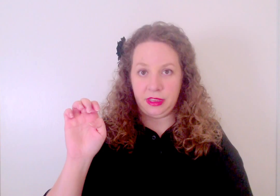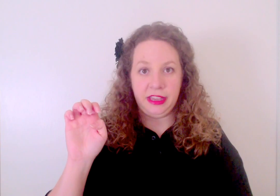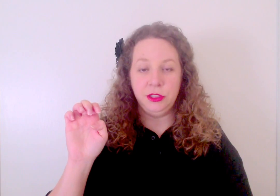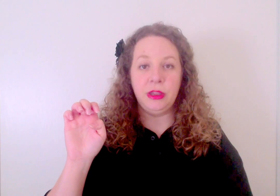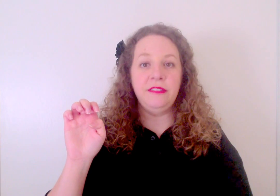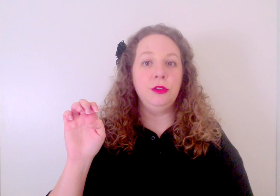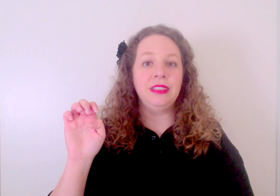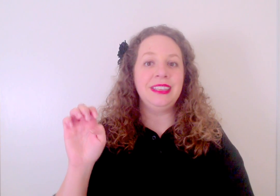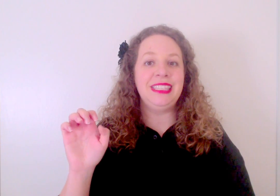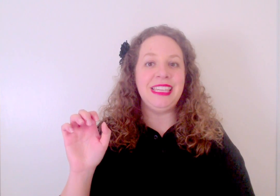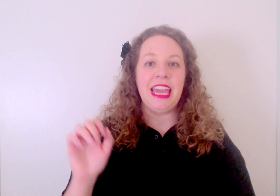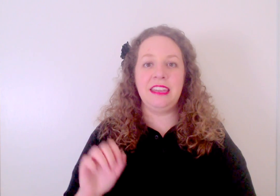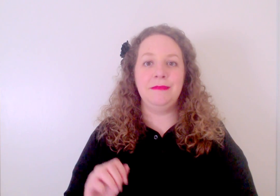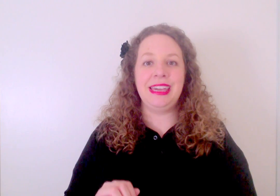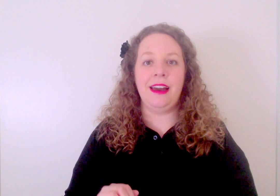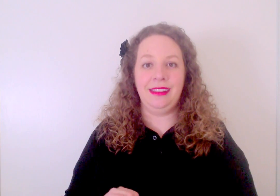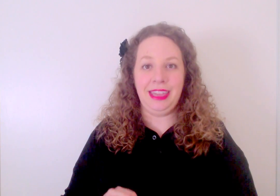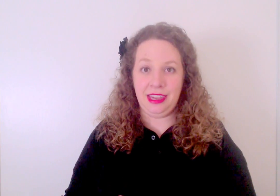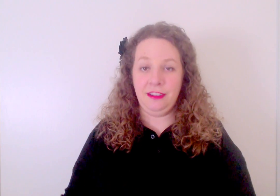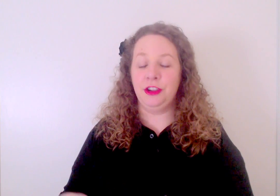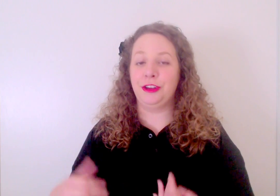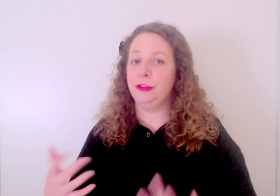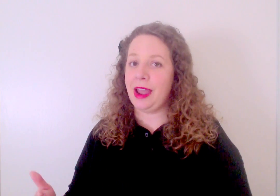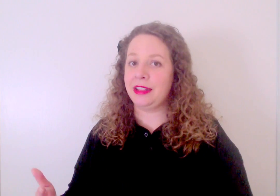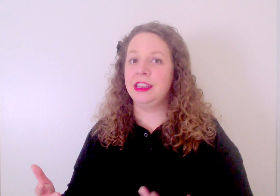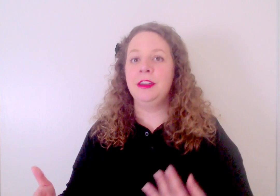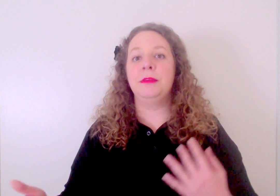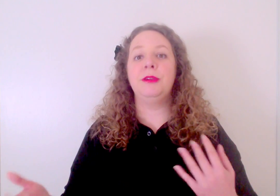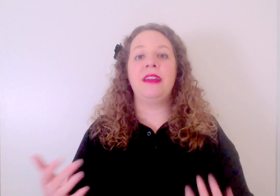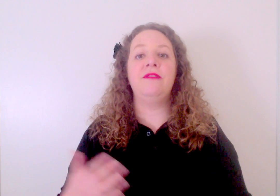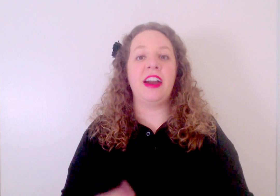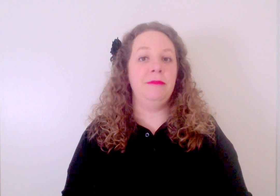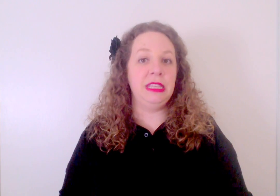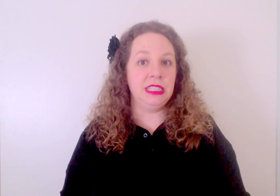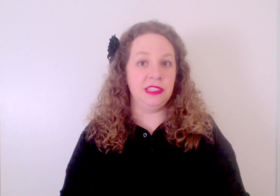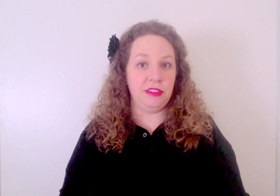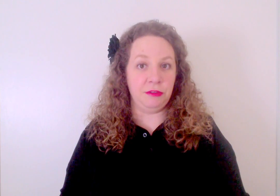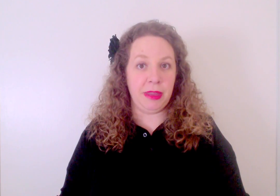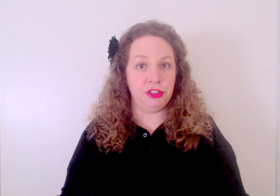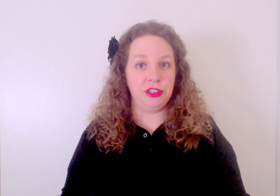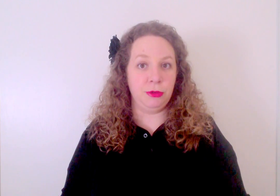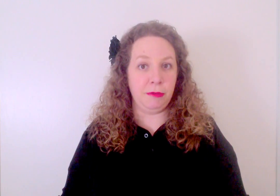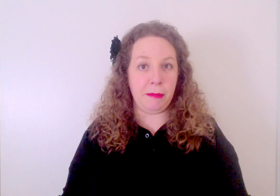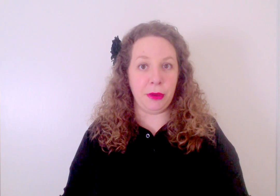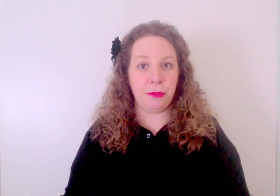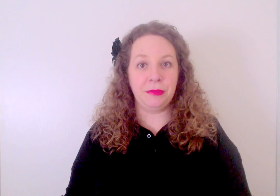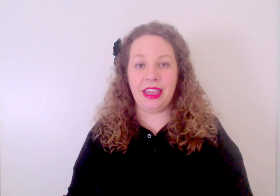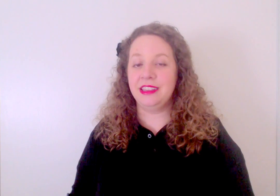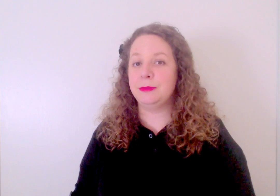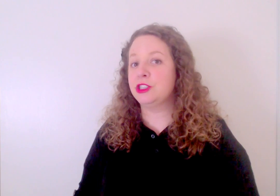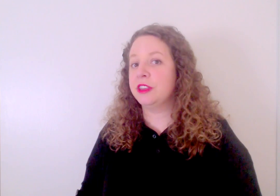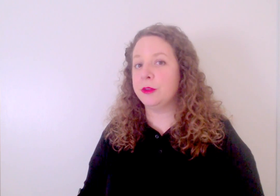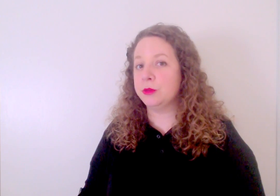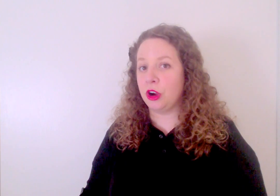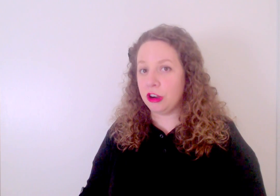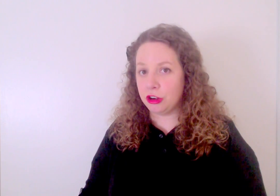okay, so if you said T-A-B-L-E, you're correct, but you had 5 pieces of information to remember, okay? Especially if it was a harder